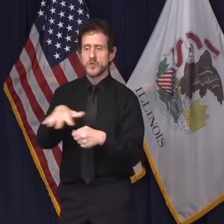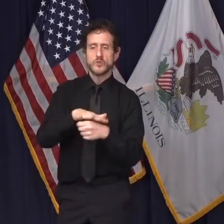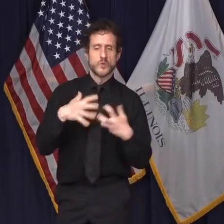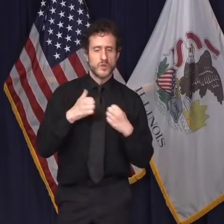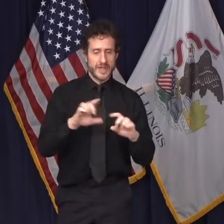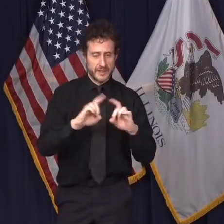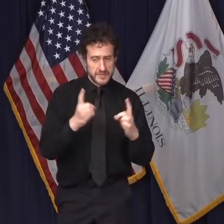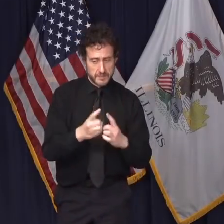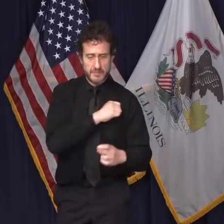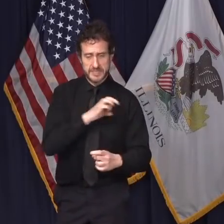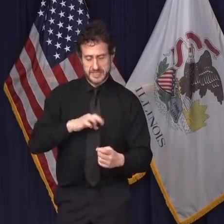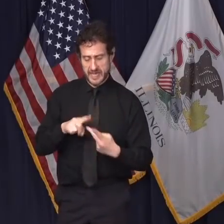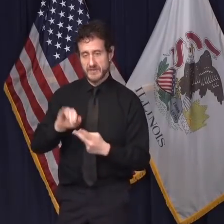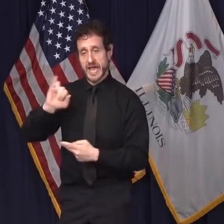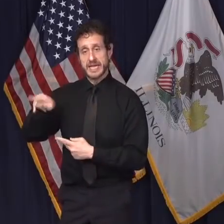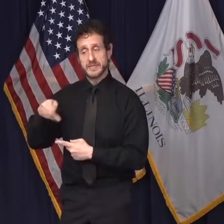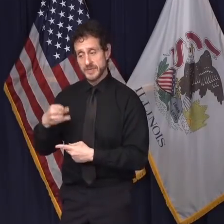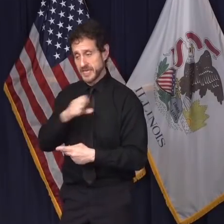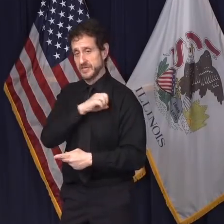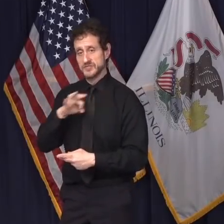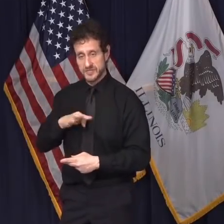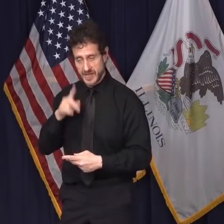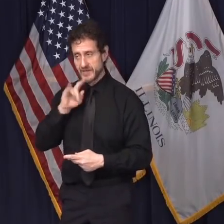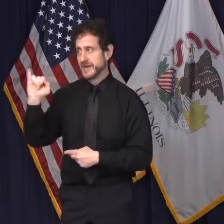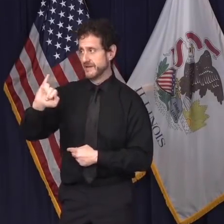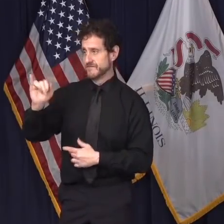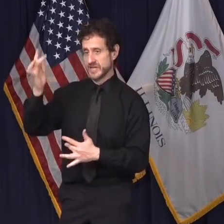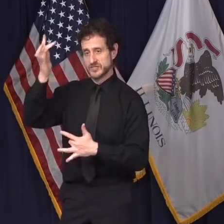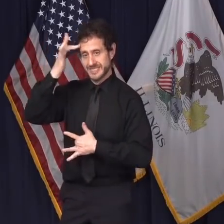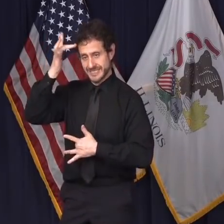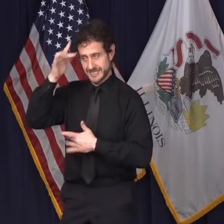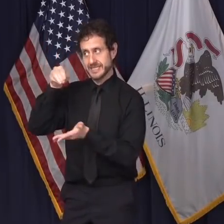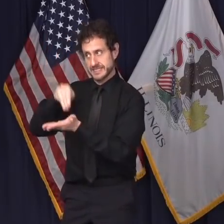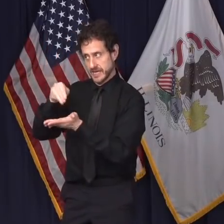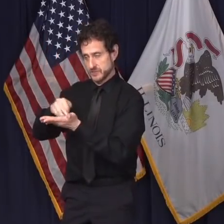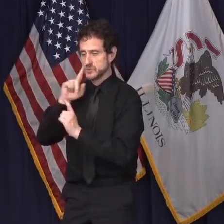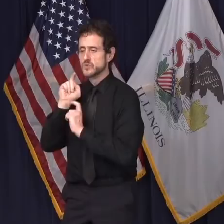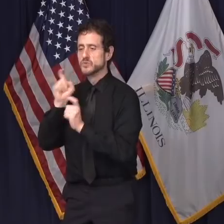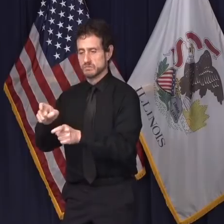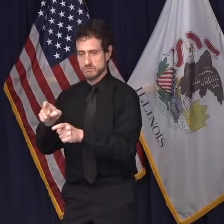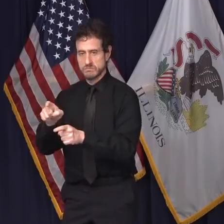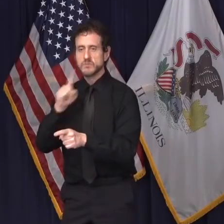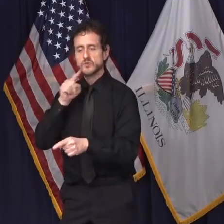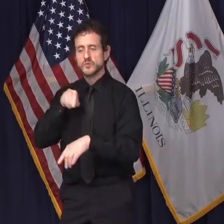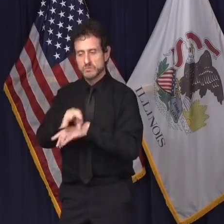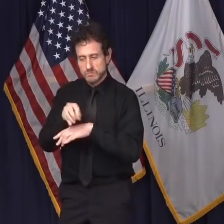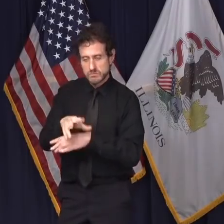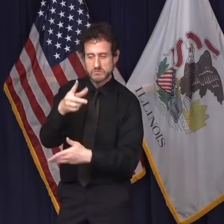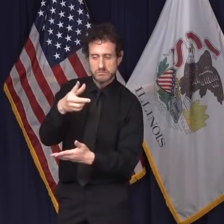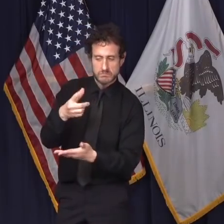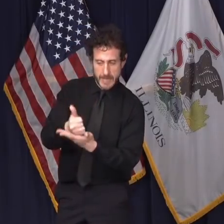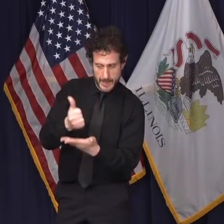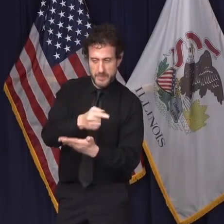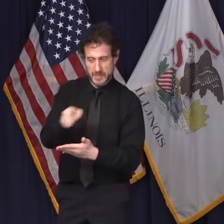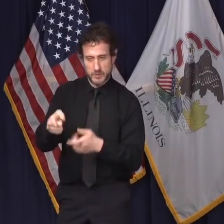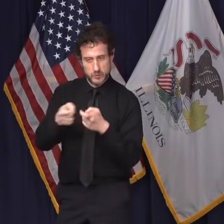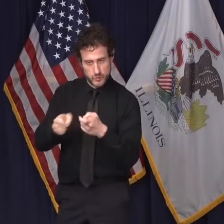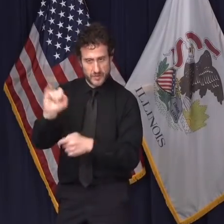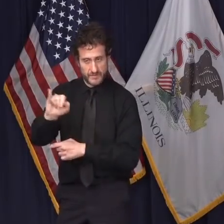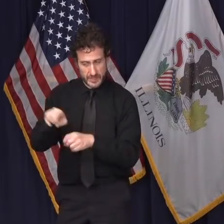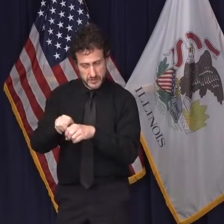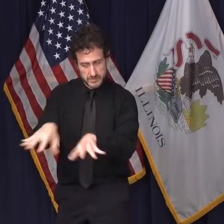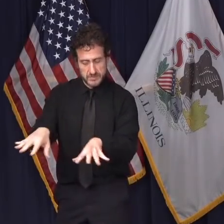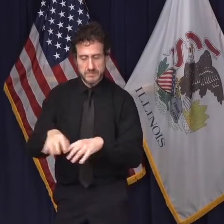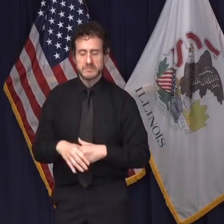staff, IDPH staff, and our infectious disease consultants. Of course, it's helpful to be there to see firsthand what's